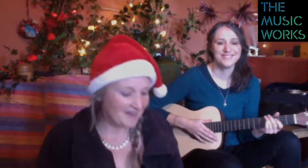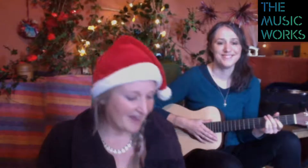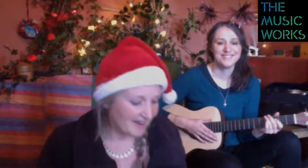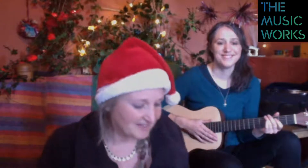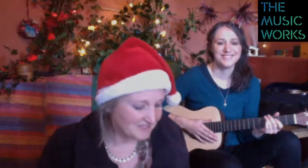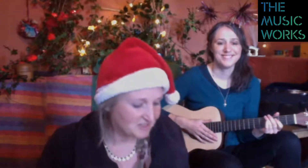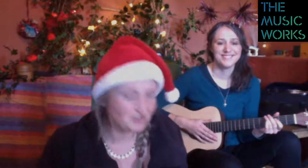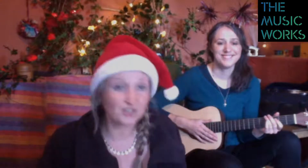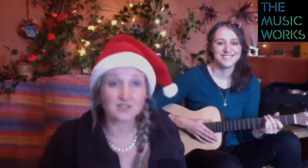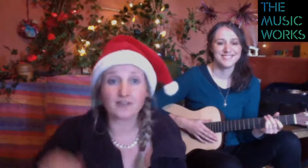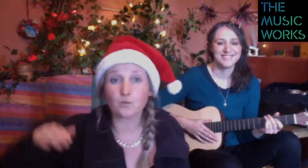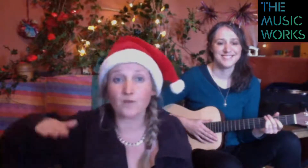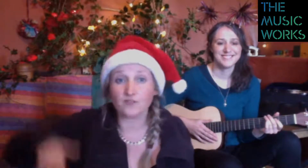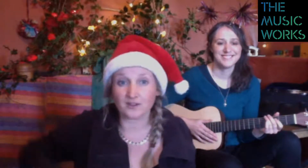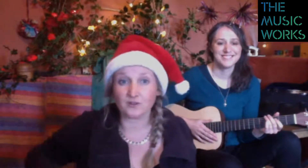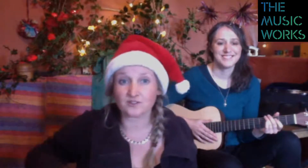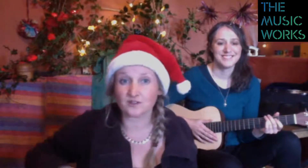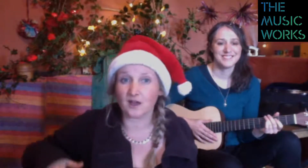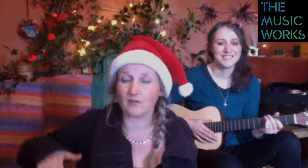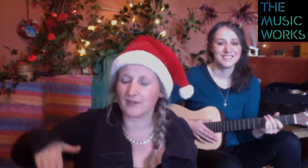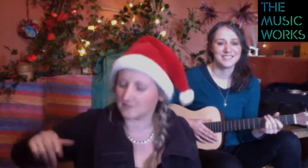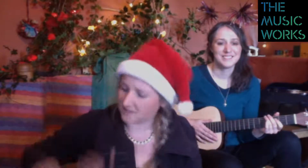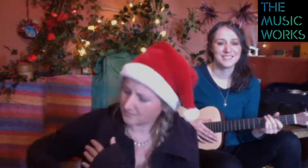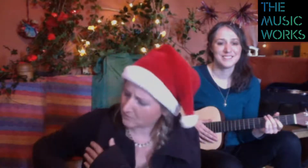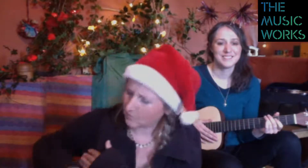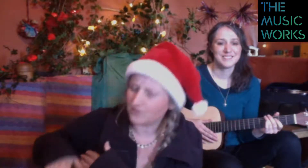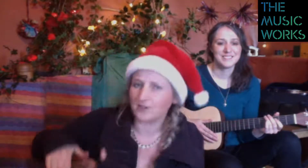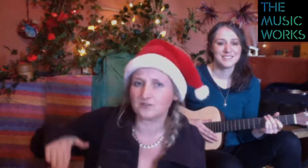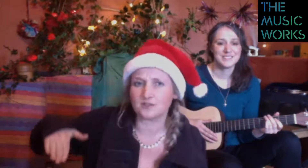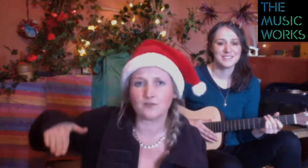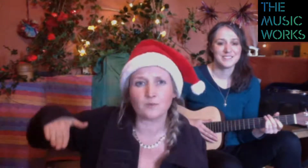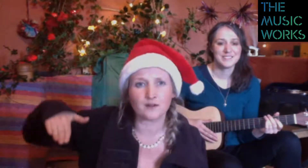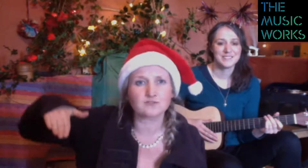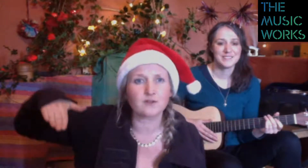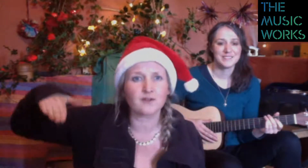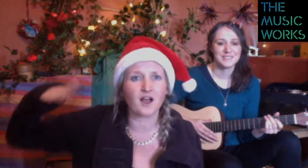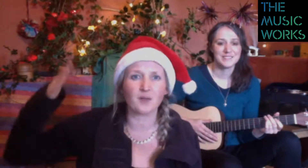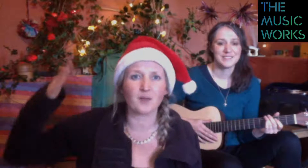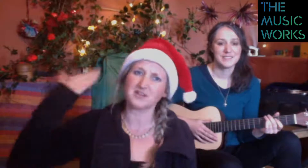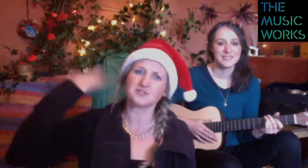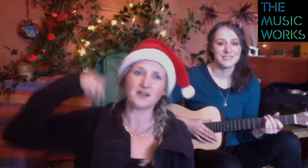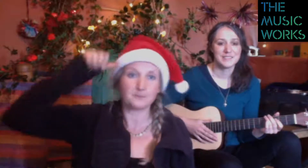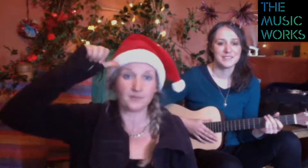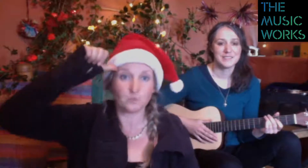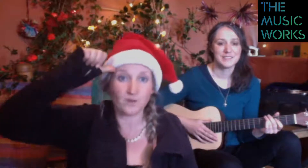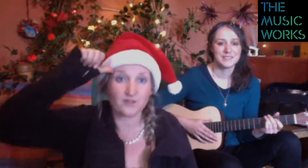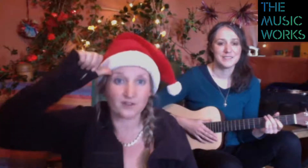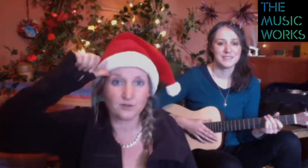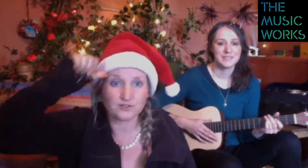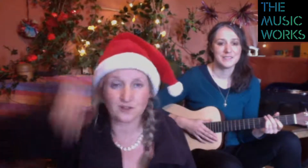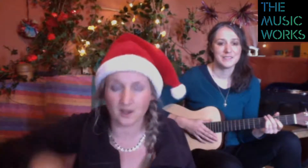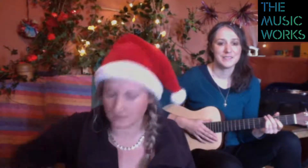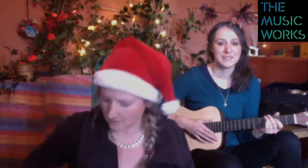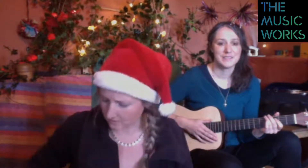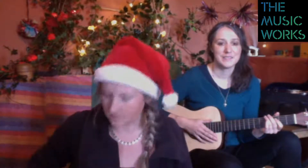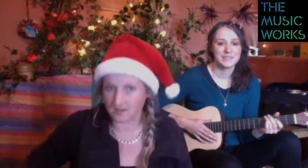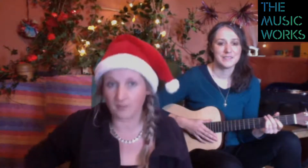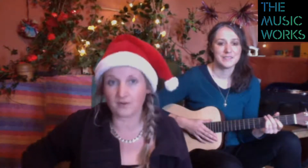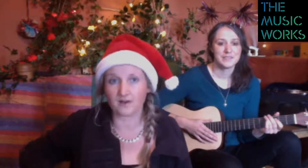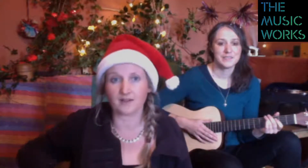And it says, just like the ones I used to know. That was like the ones I used to know from when I was growing up. It's history. And the ones I used to know. So it goes up like